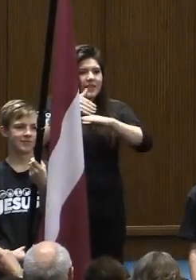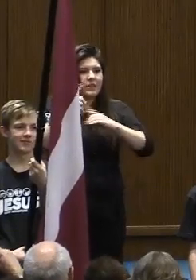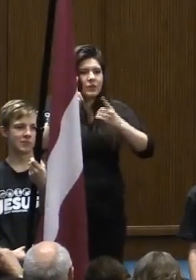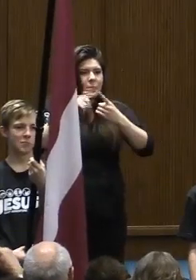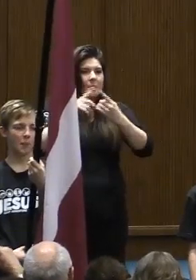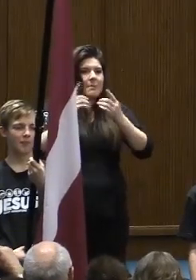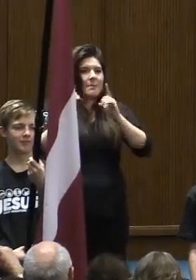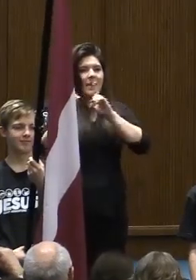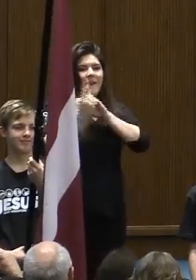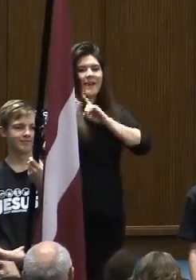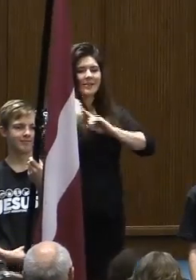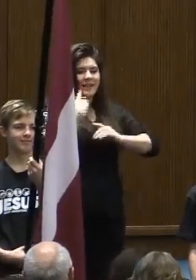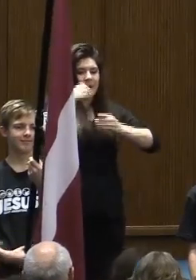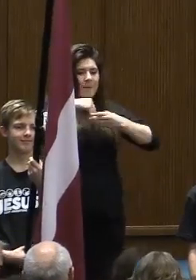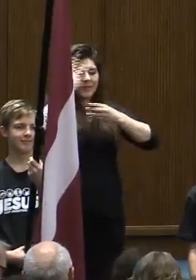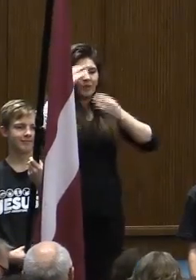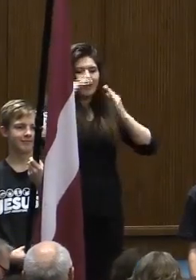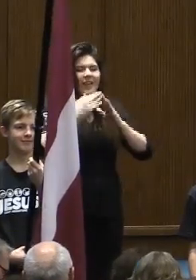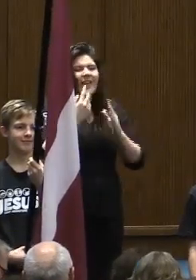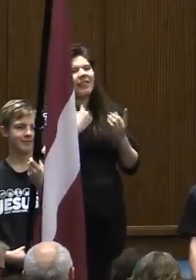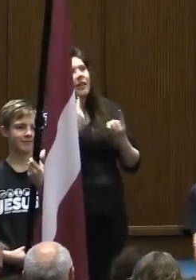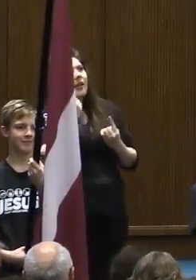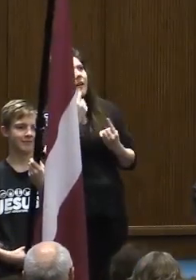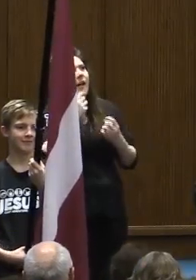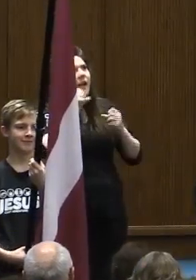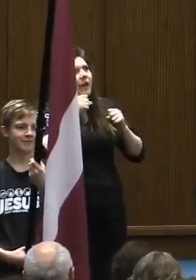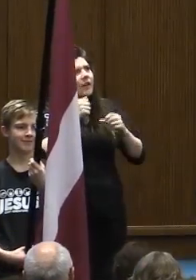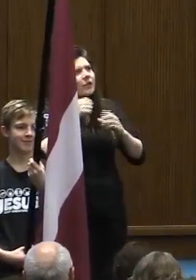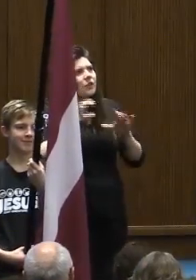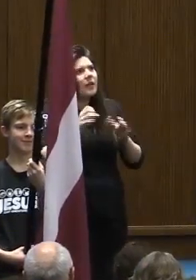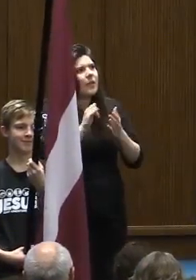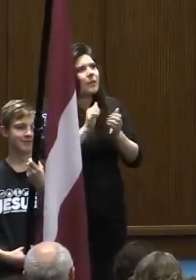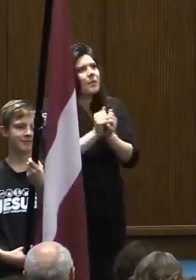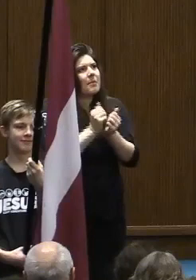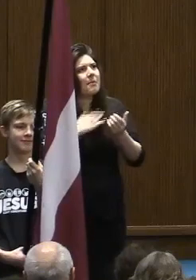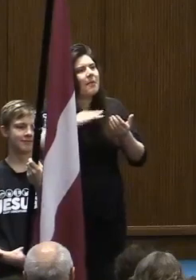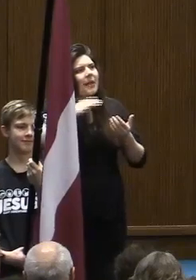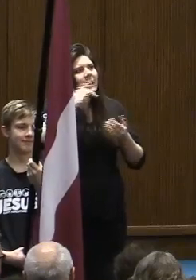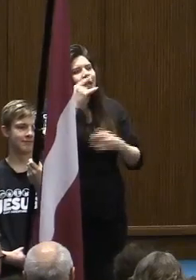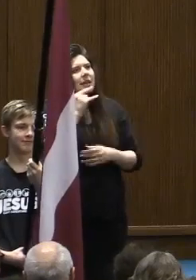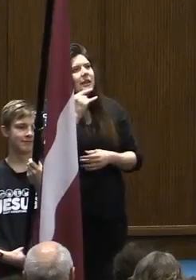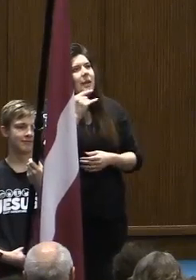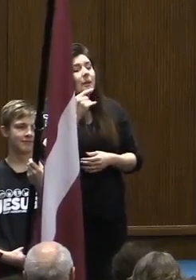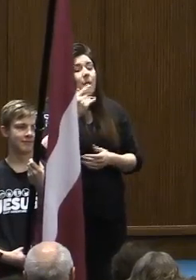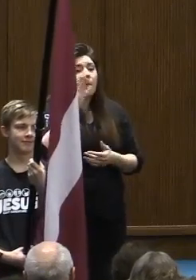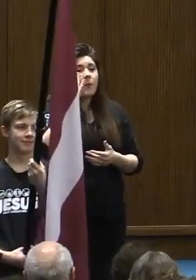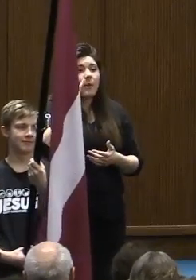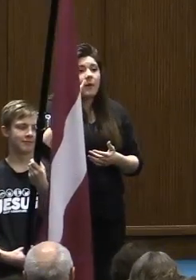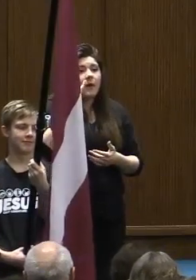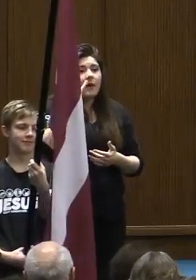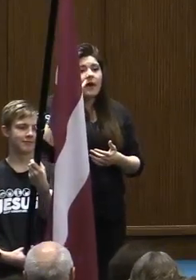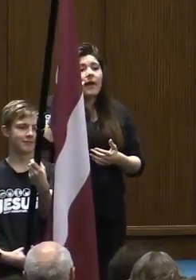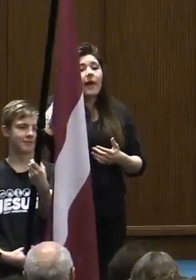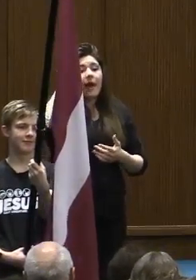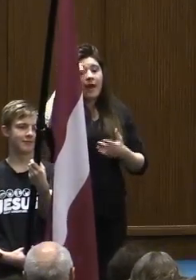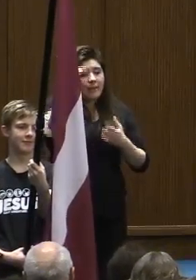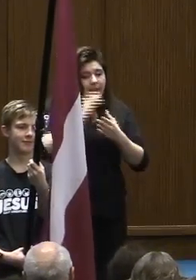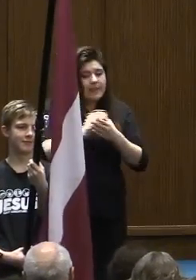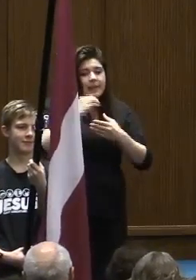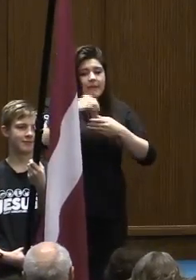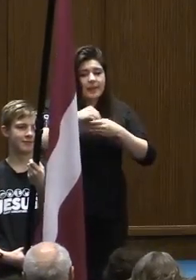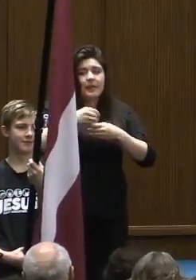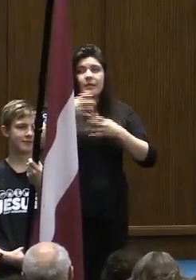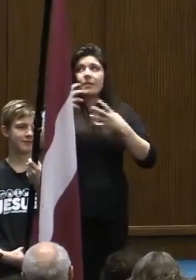City, I just think I could do that with my child, because I believe in the power of God,